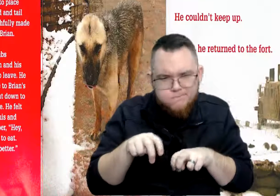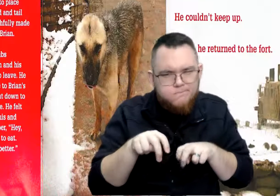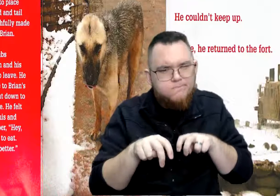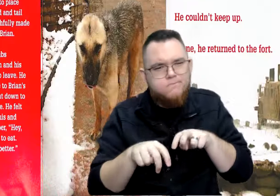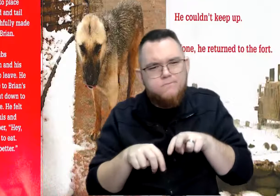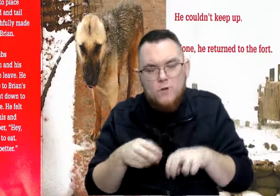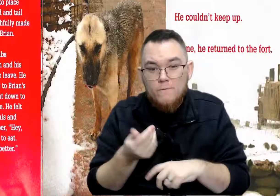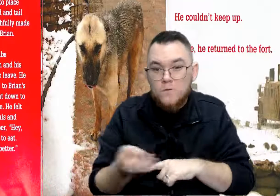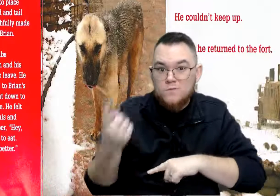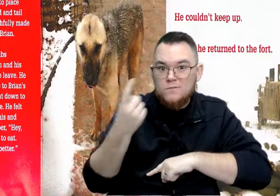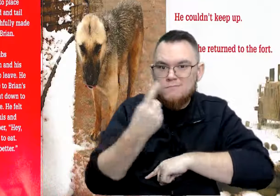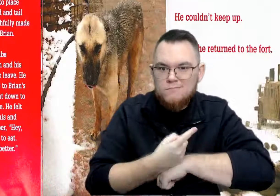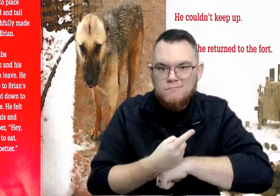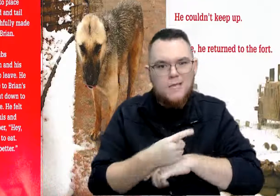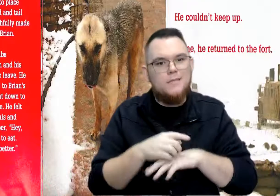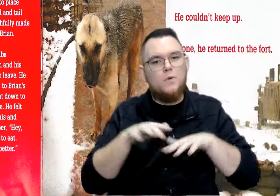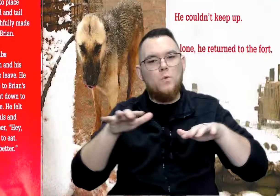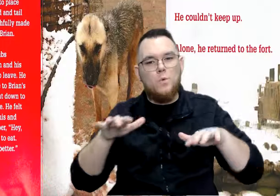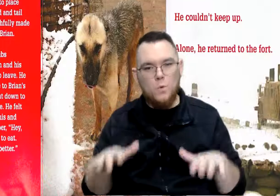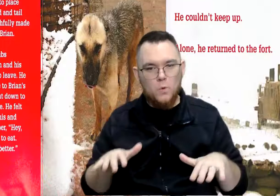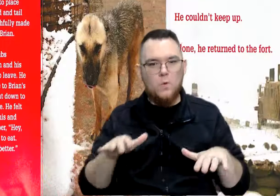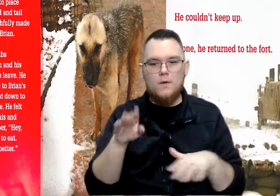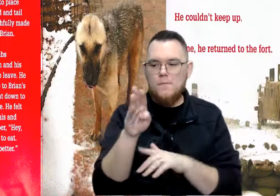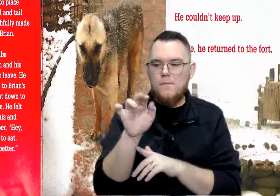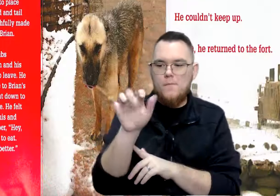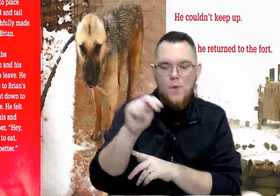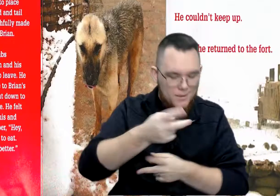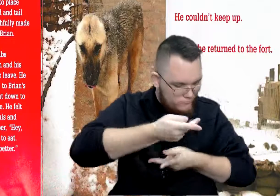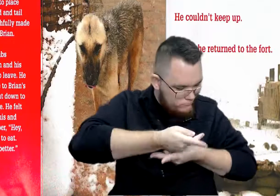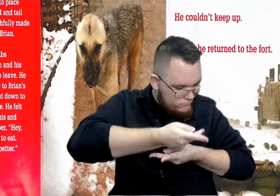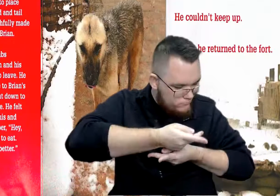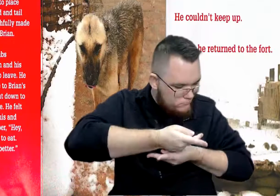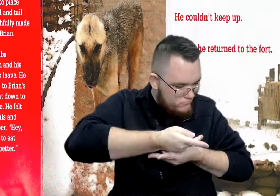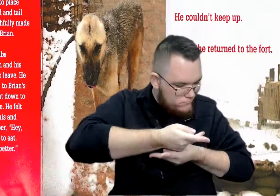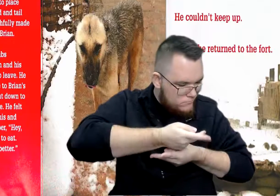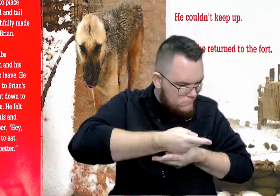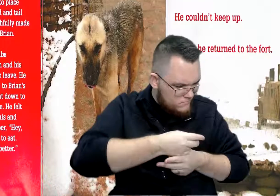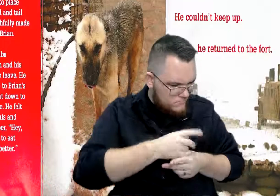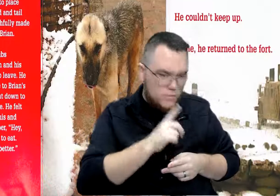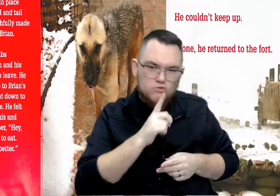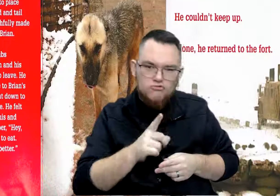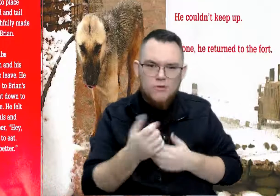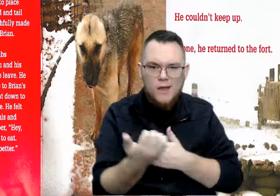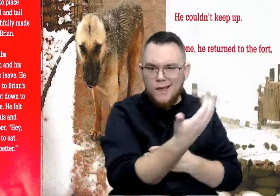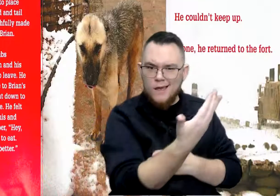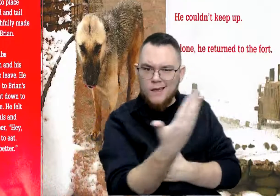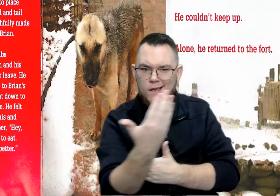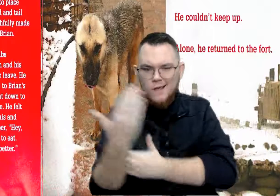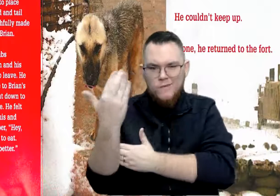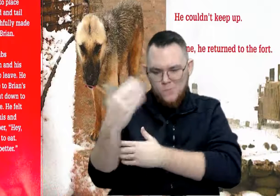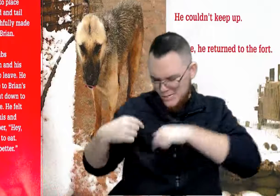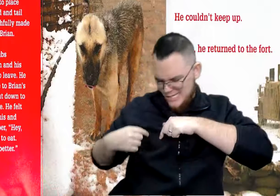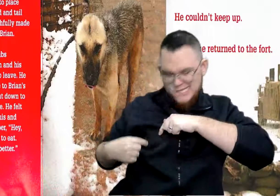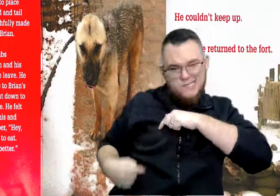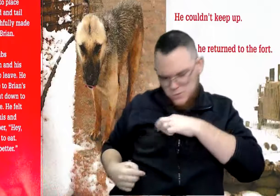close to his human pack. Brian took special care of him, doctoring his wound every morning.